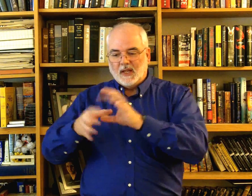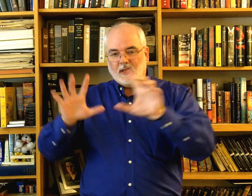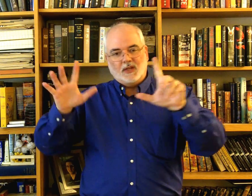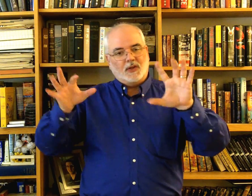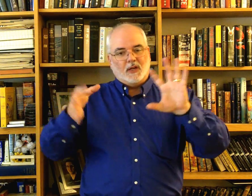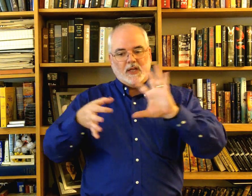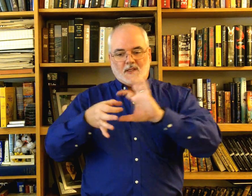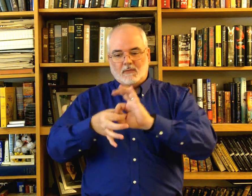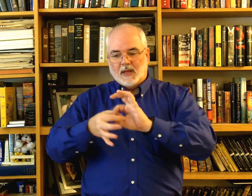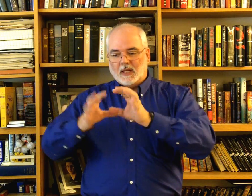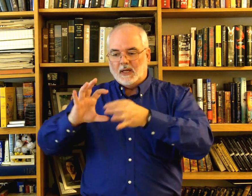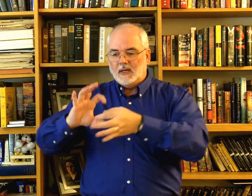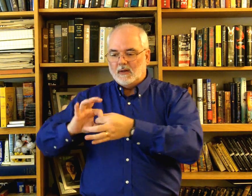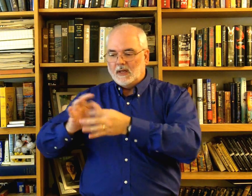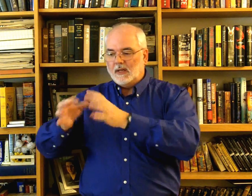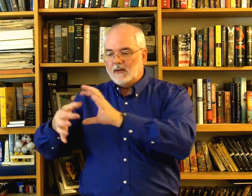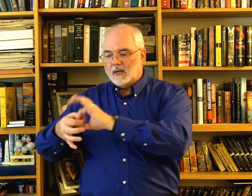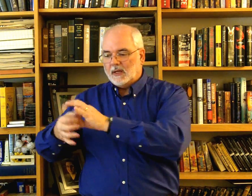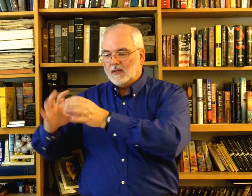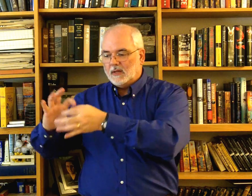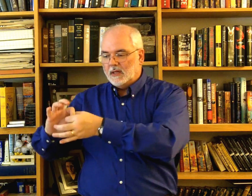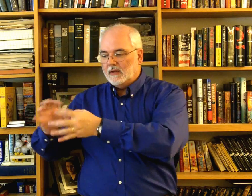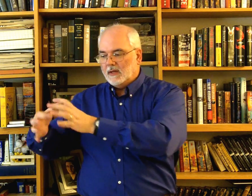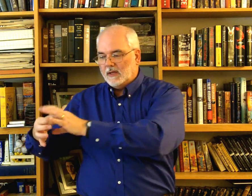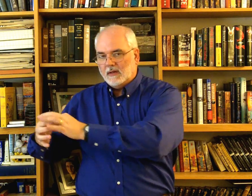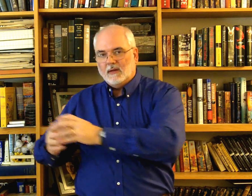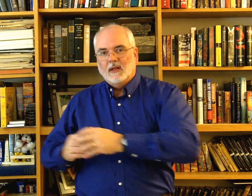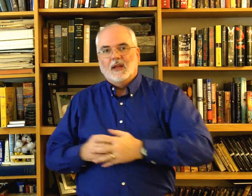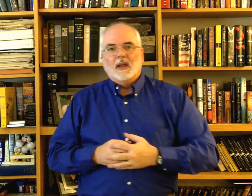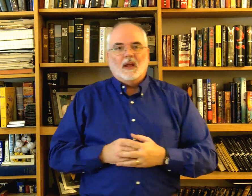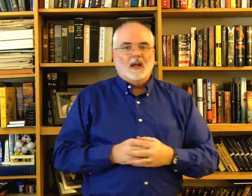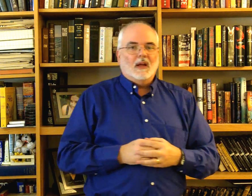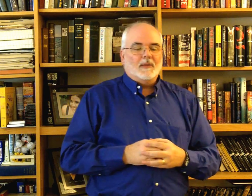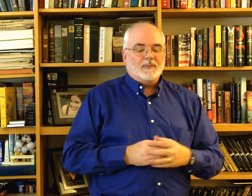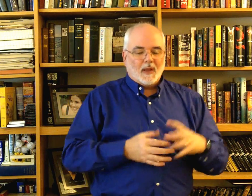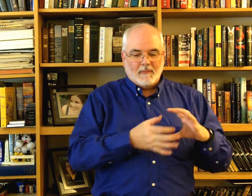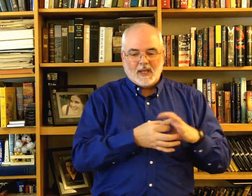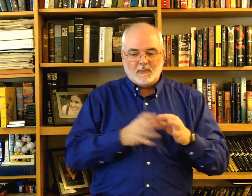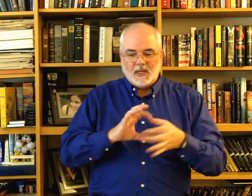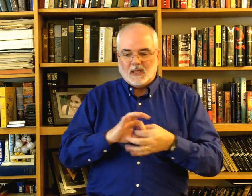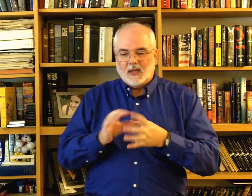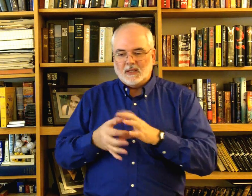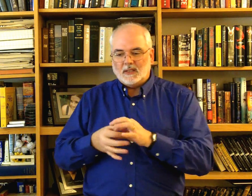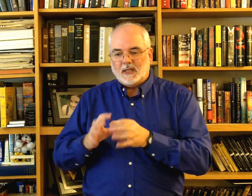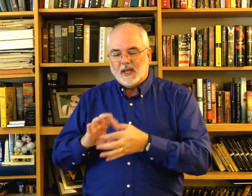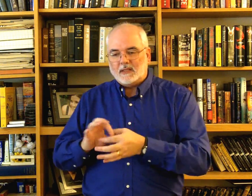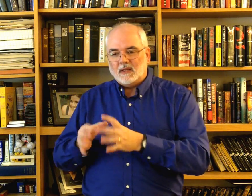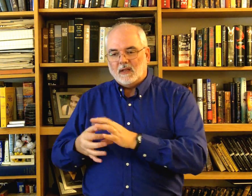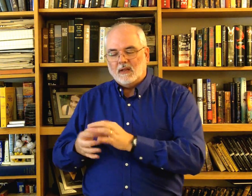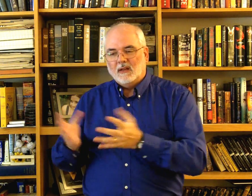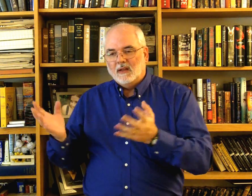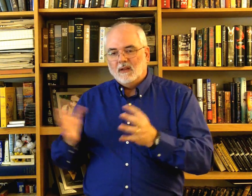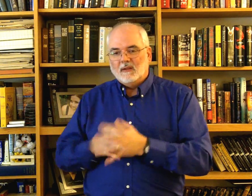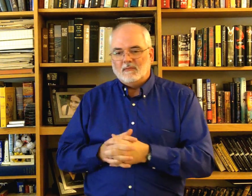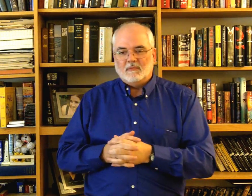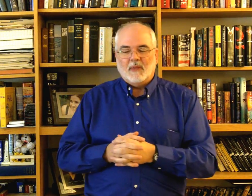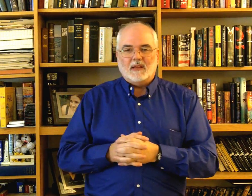These are your links. Make a link here, a link here, a link here, a link here, a link here. Make as many links as it takes to make the